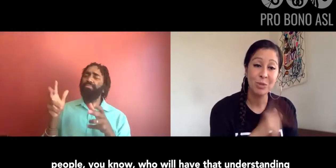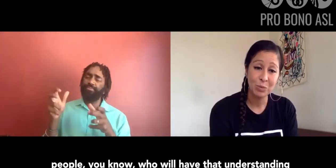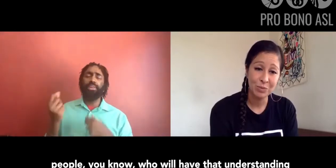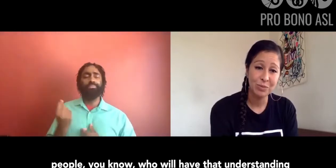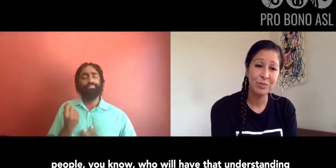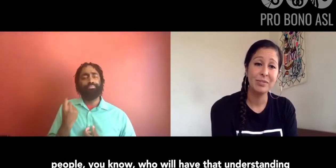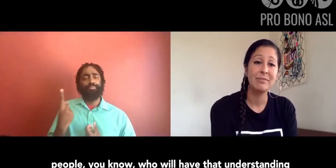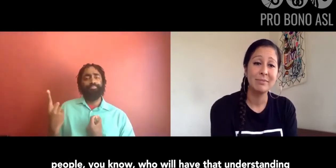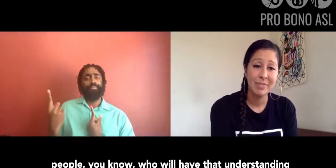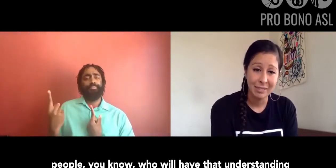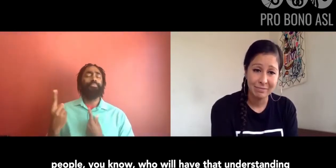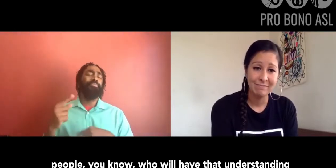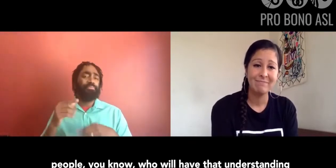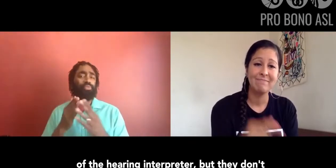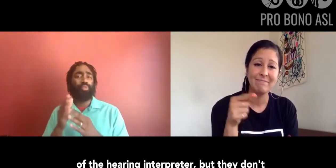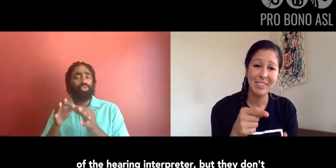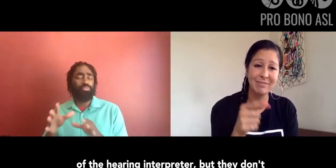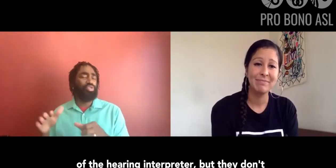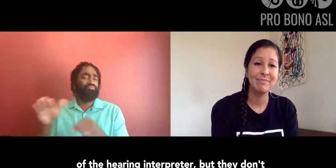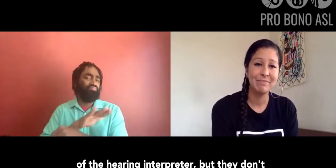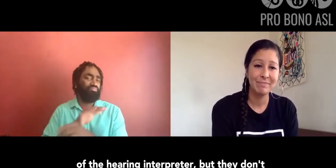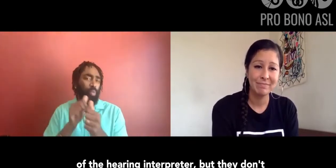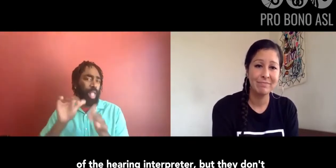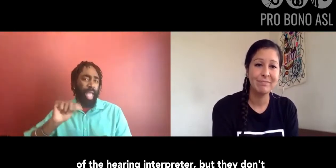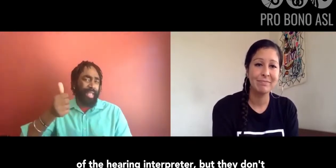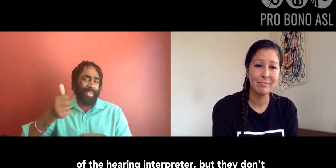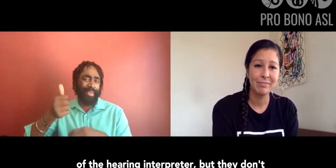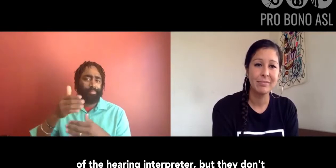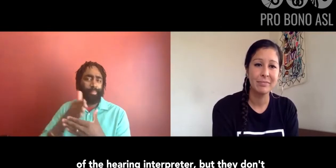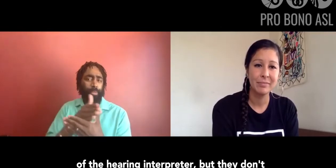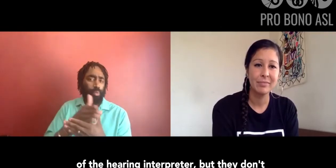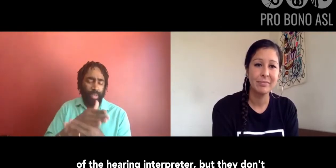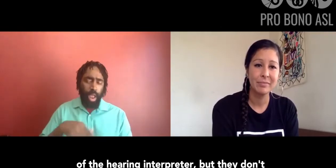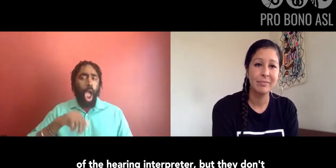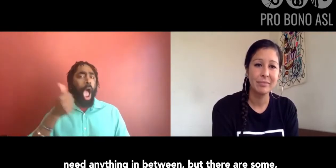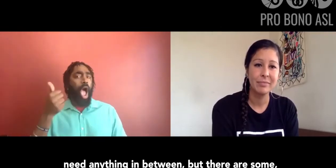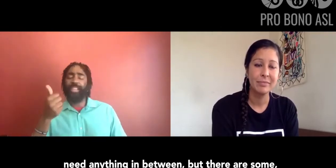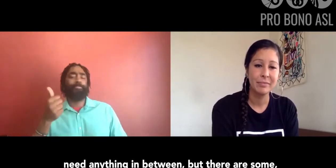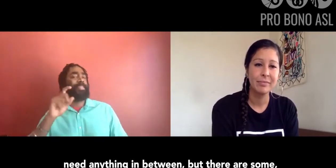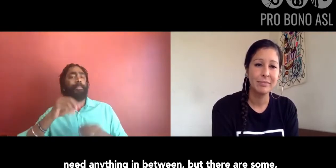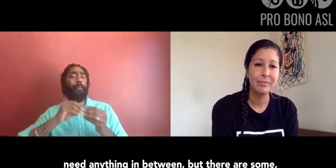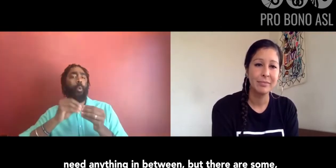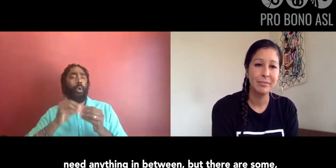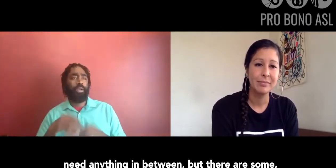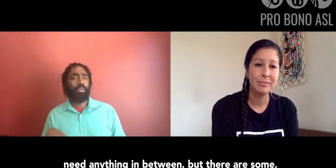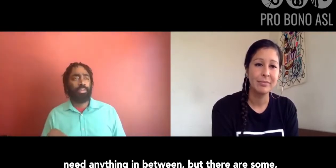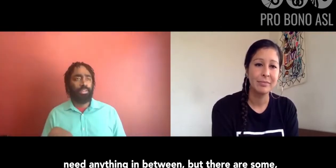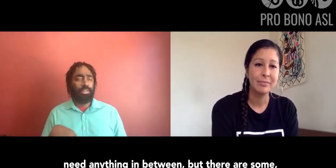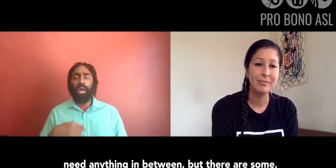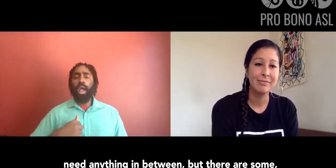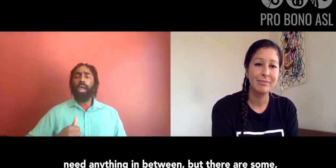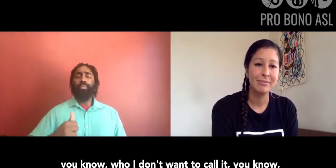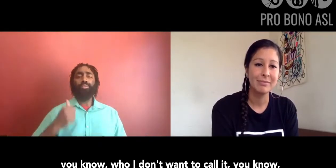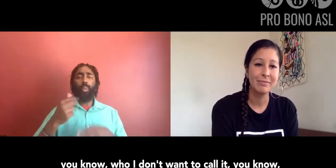people, who will have that understanding of the hearing interpreter, but they don't need anything in between. But there